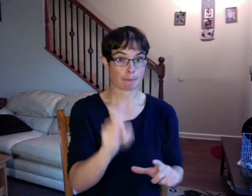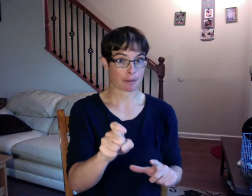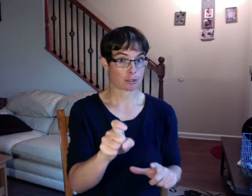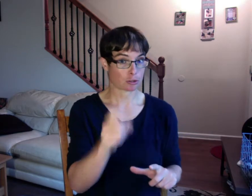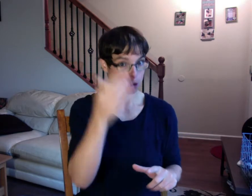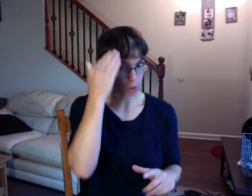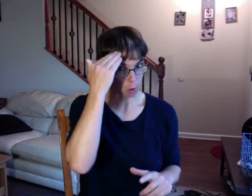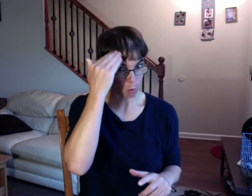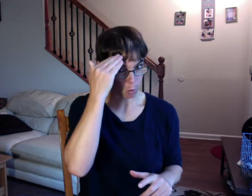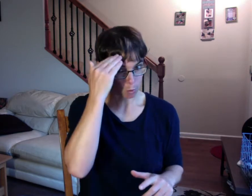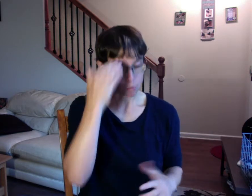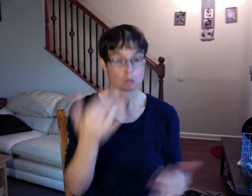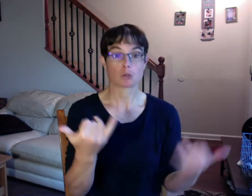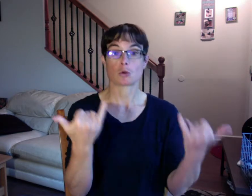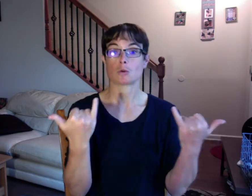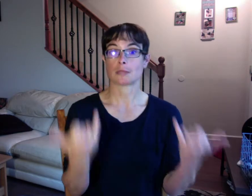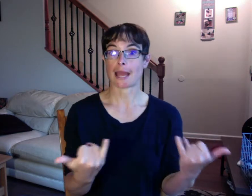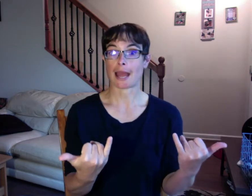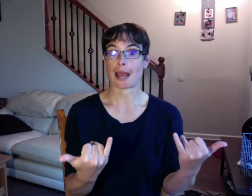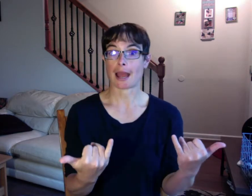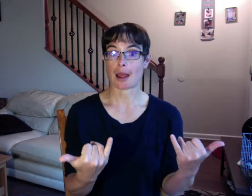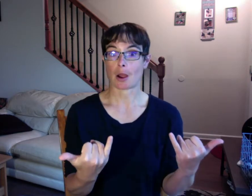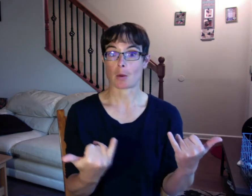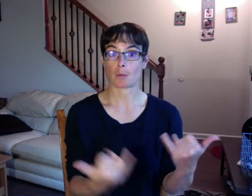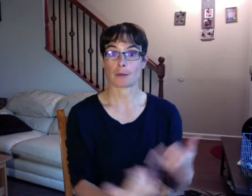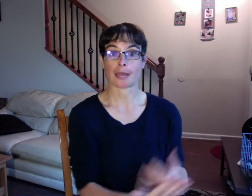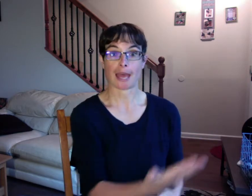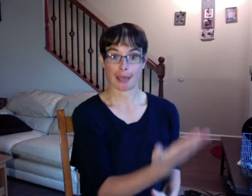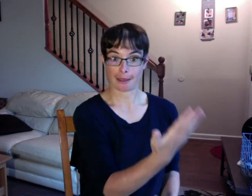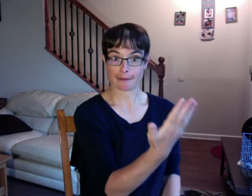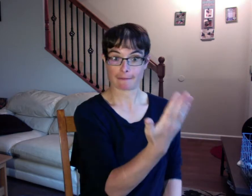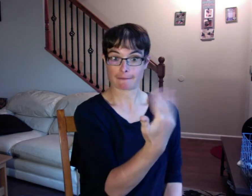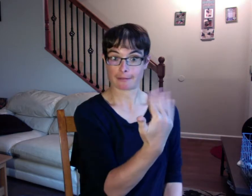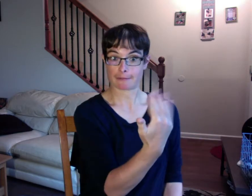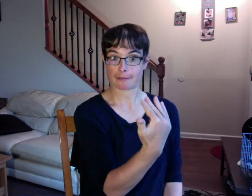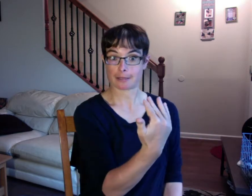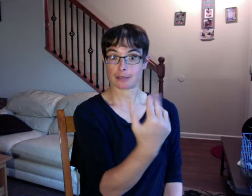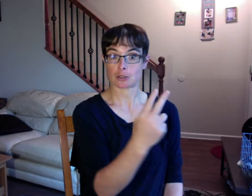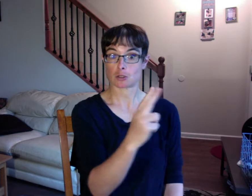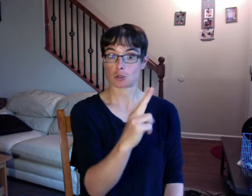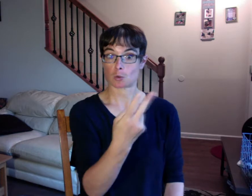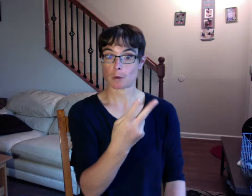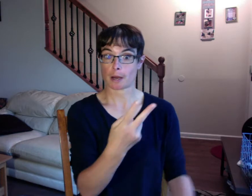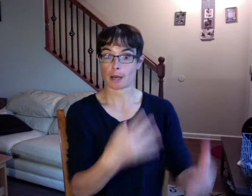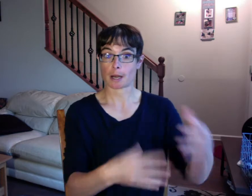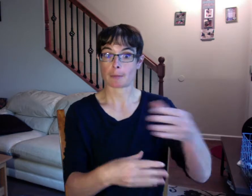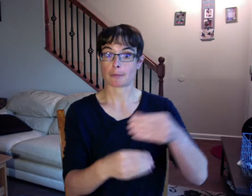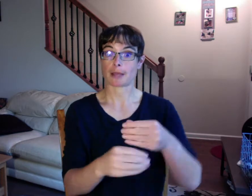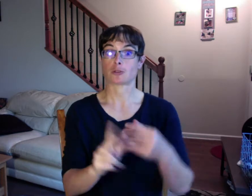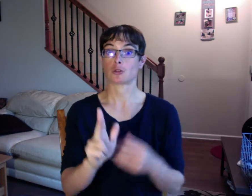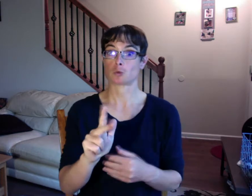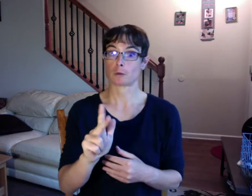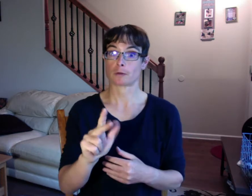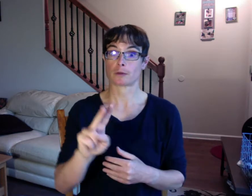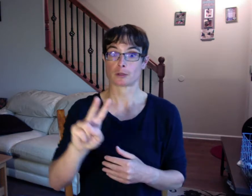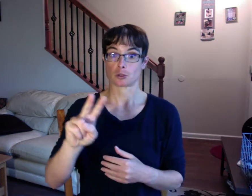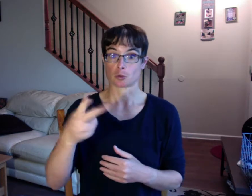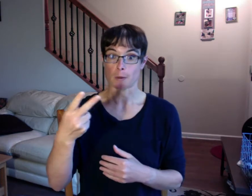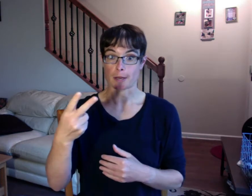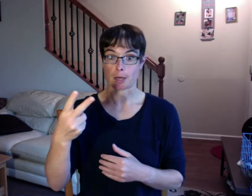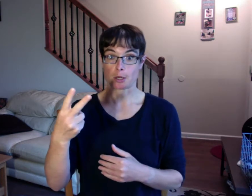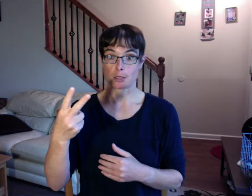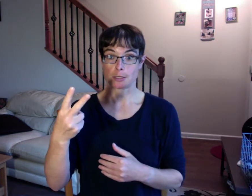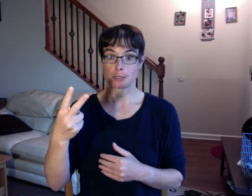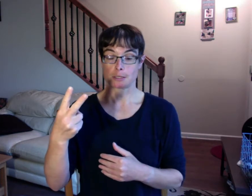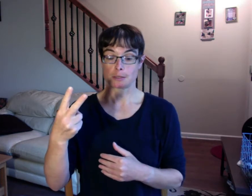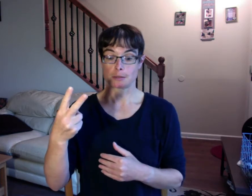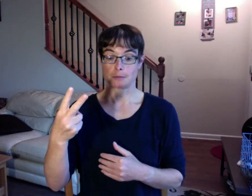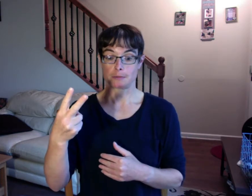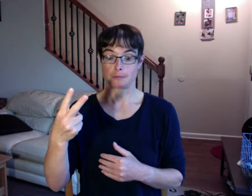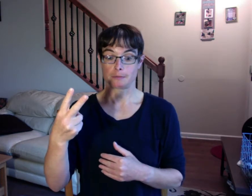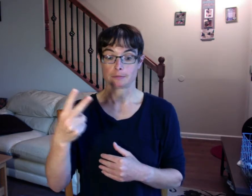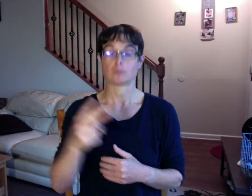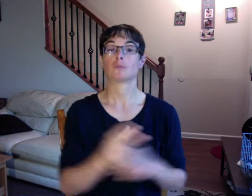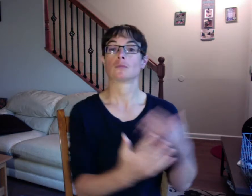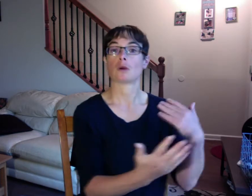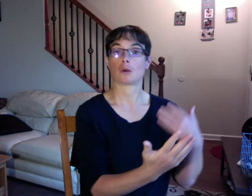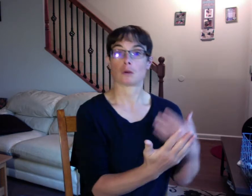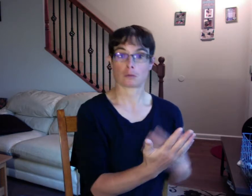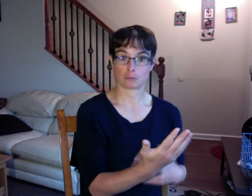in. 15 squared plus 23 squared. 15 squared plus 23 squared.